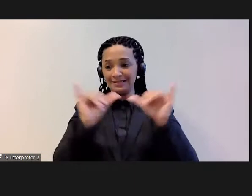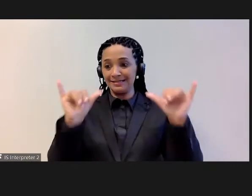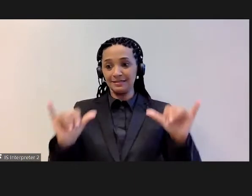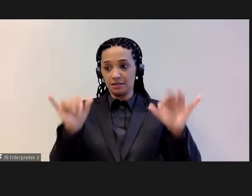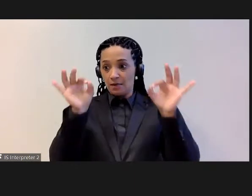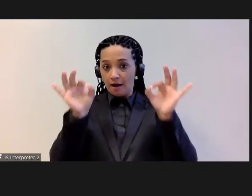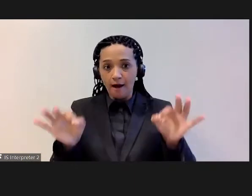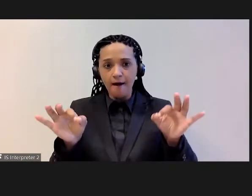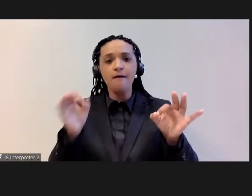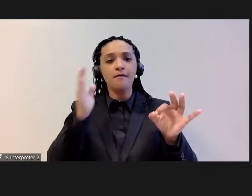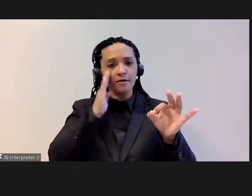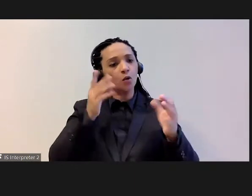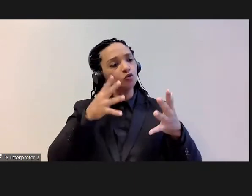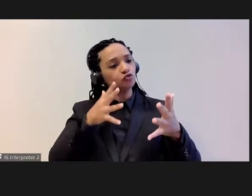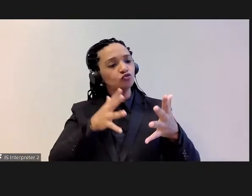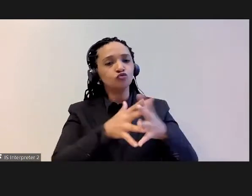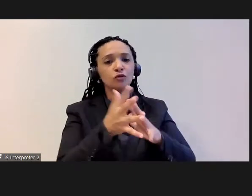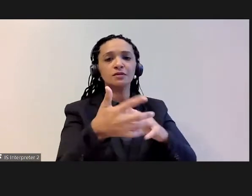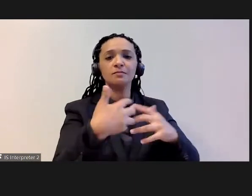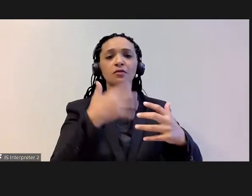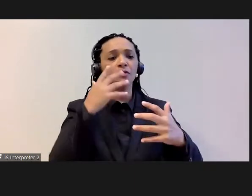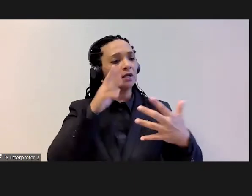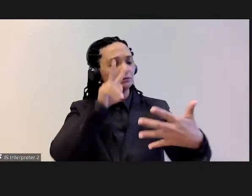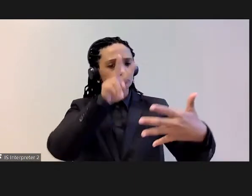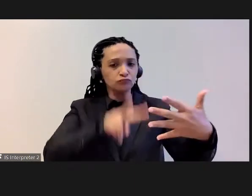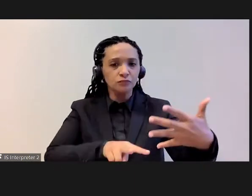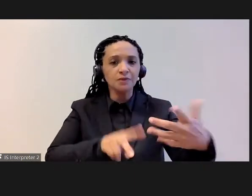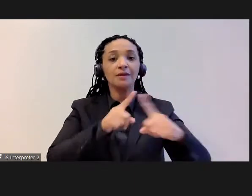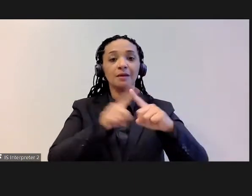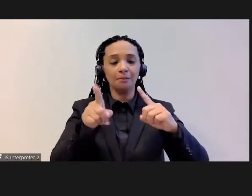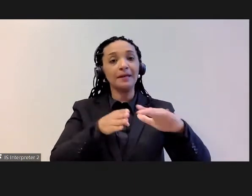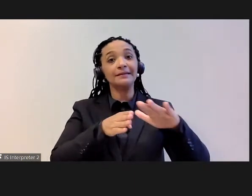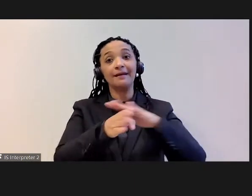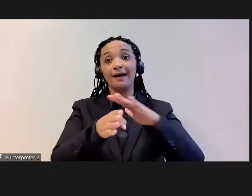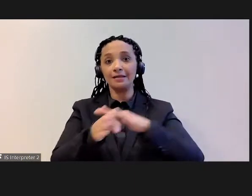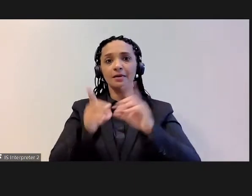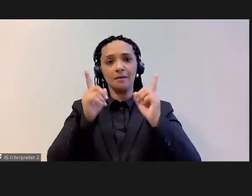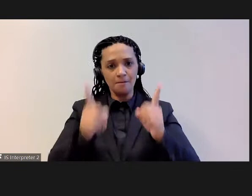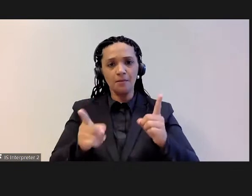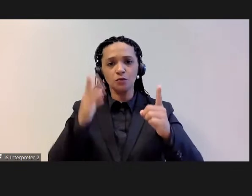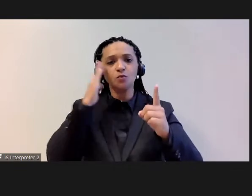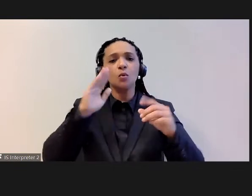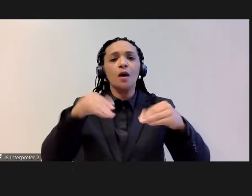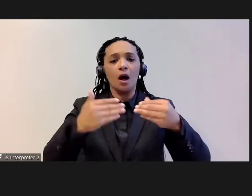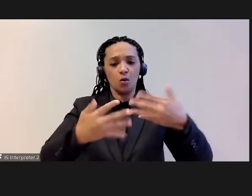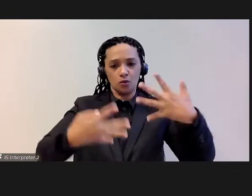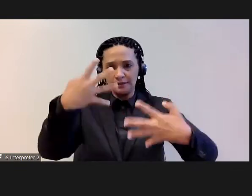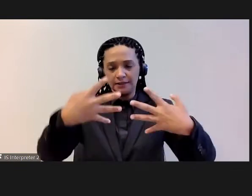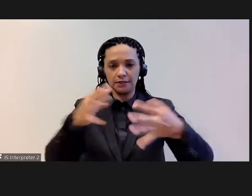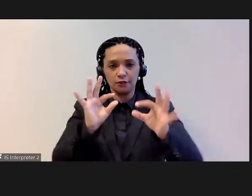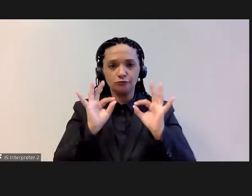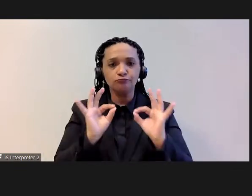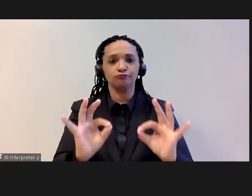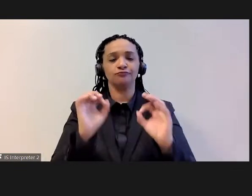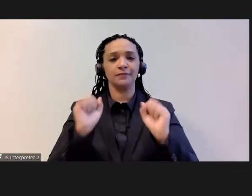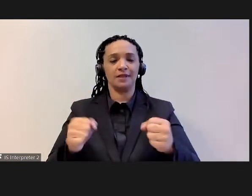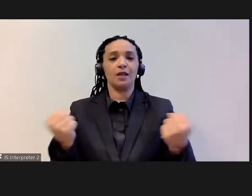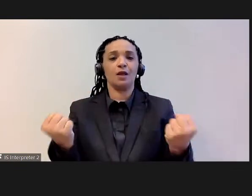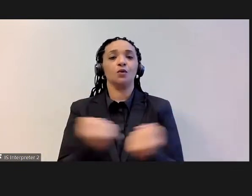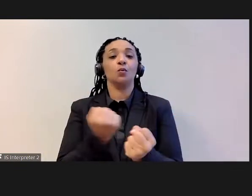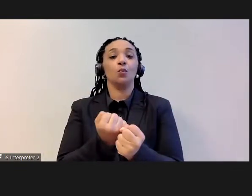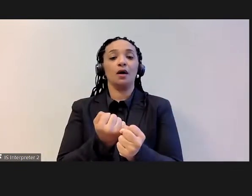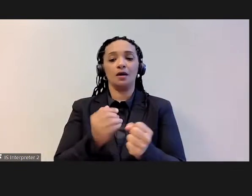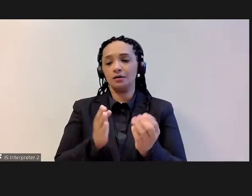which is transparent but accessible for all that need to work in this area to work effectively across